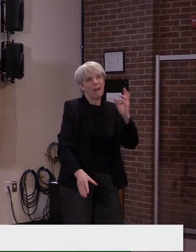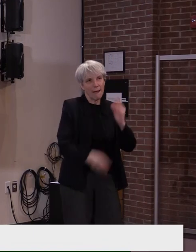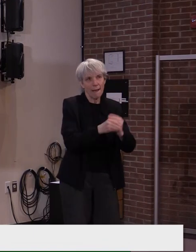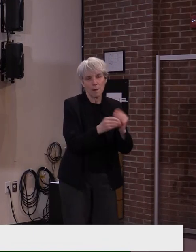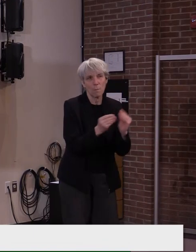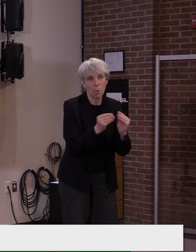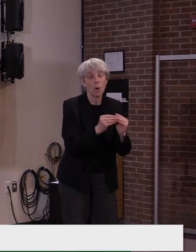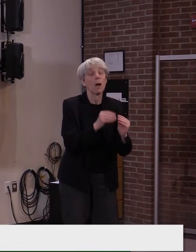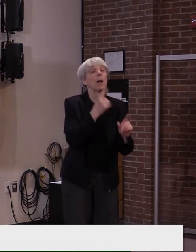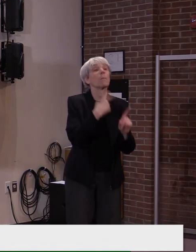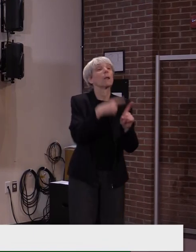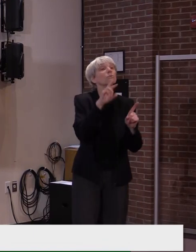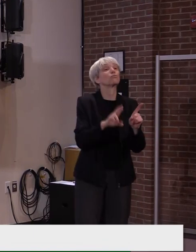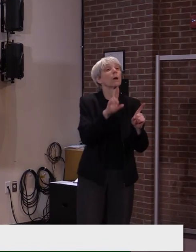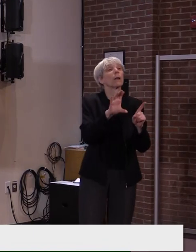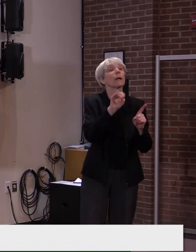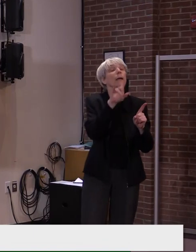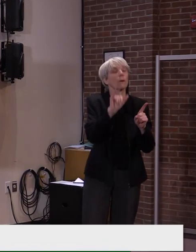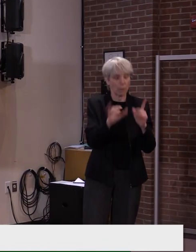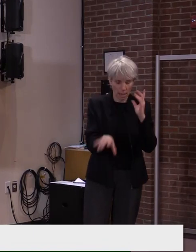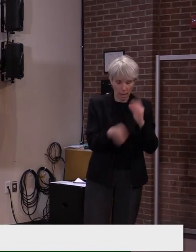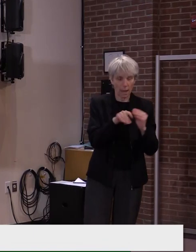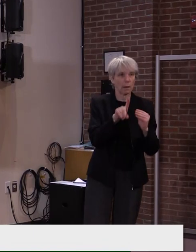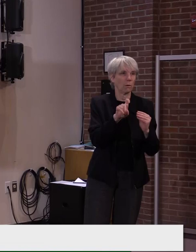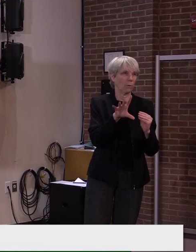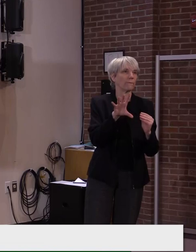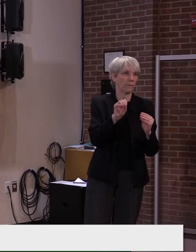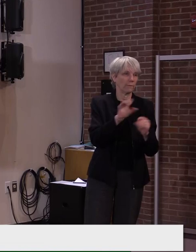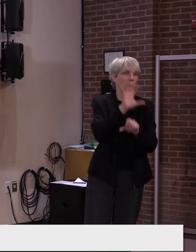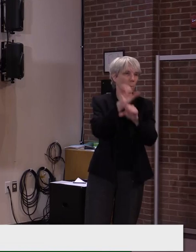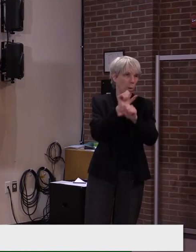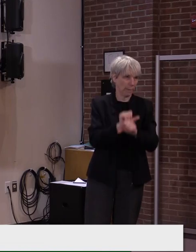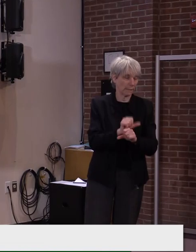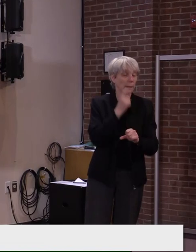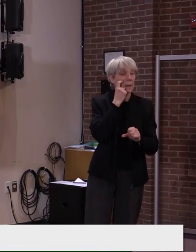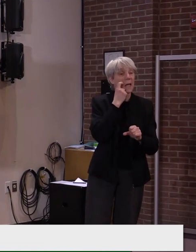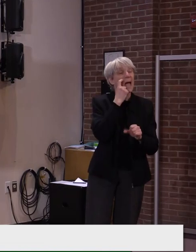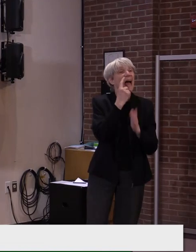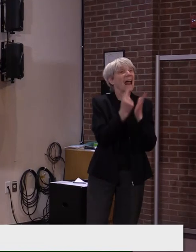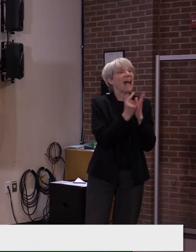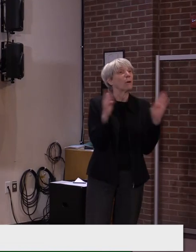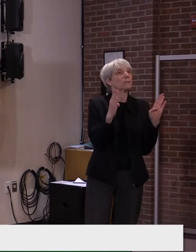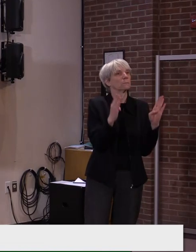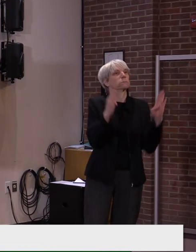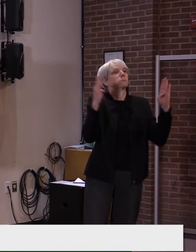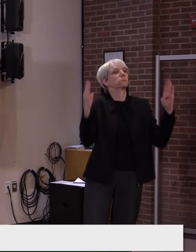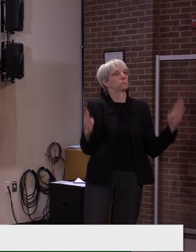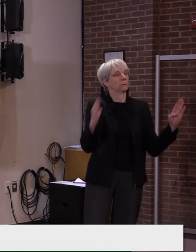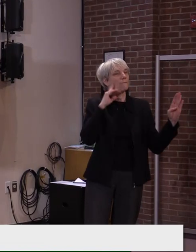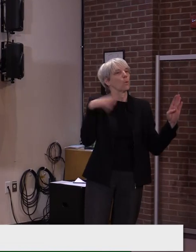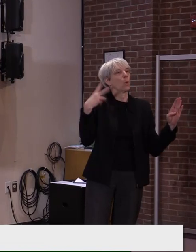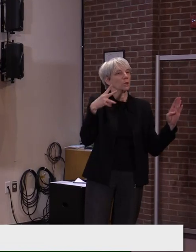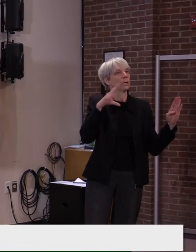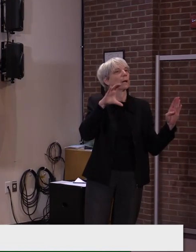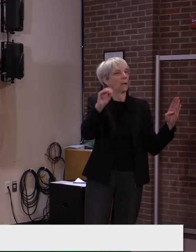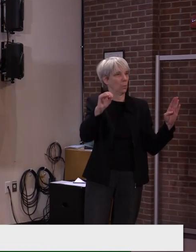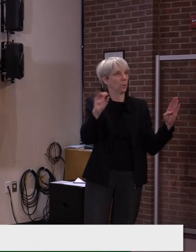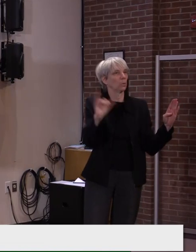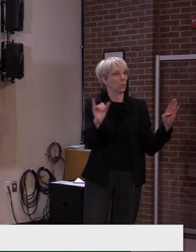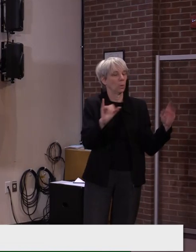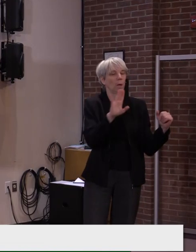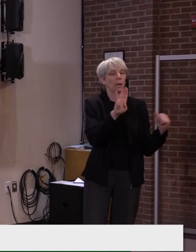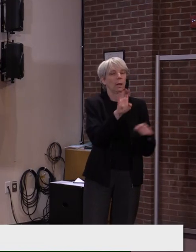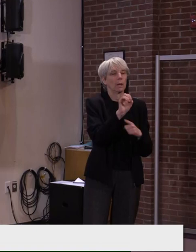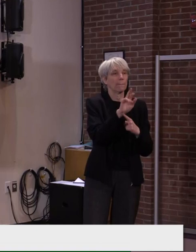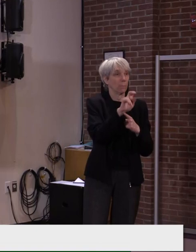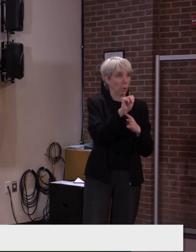County, also another 150. And we've increased the hours in Washington County as well.